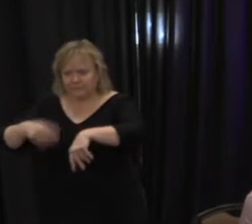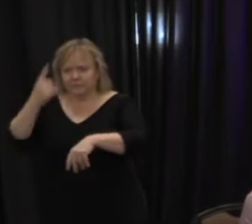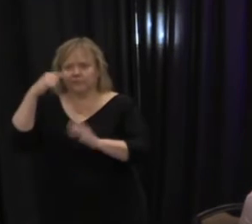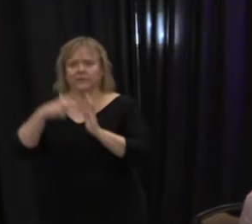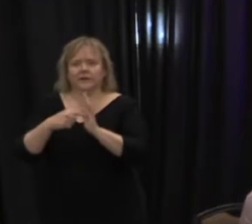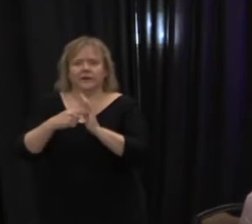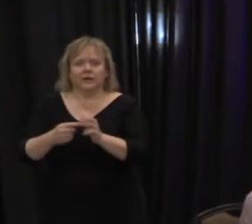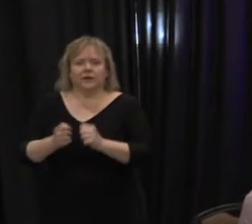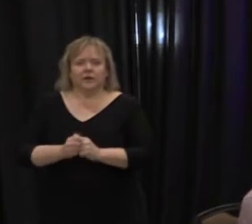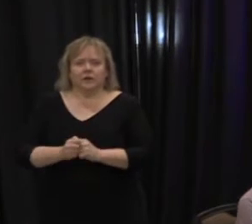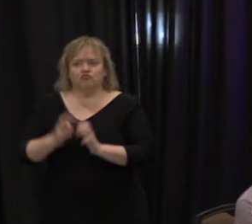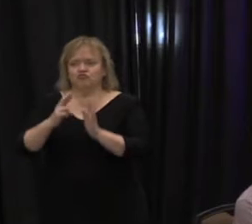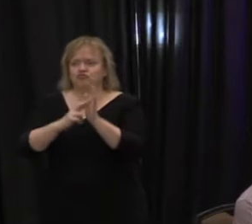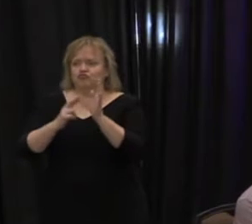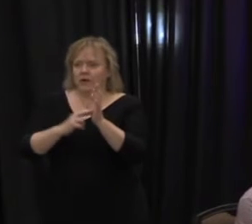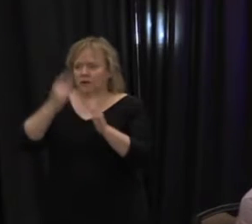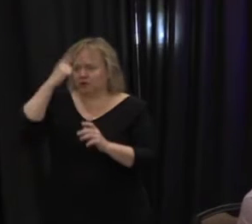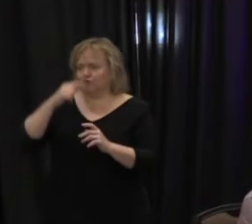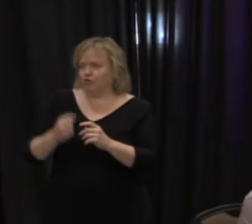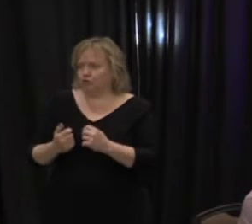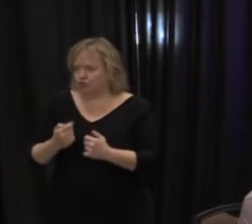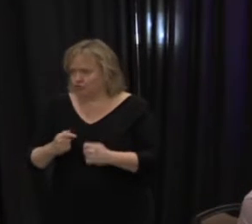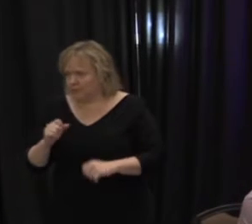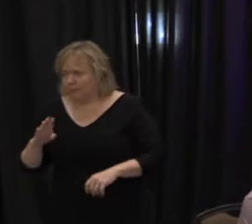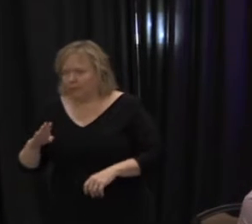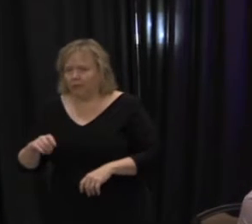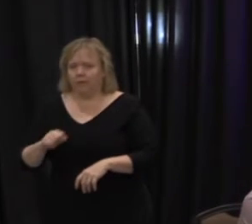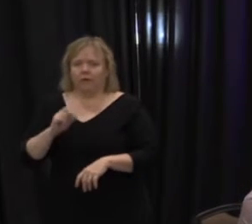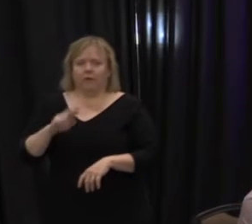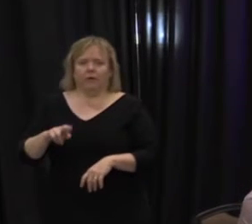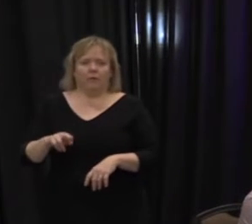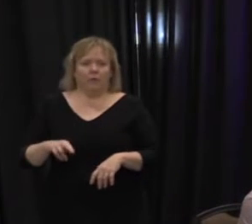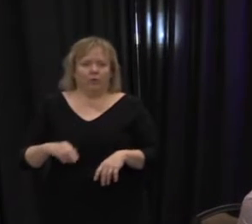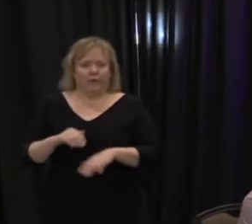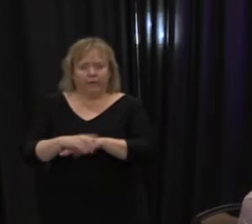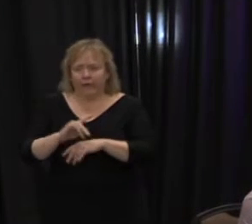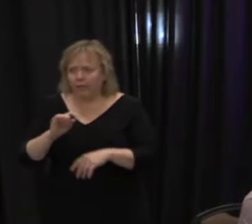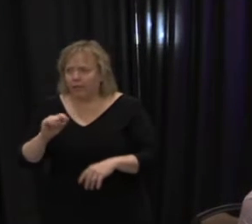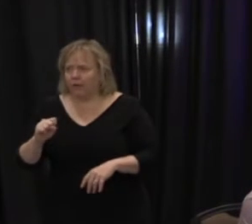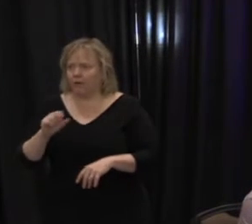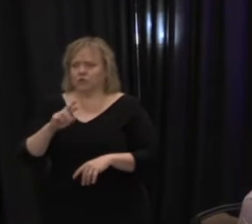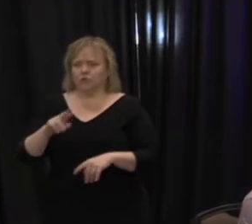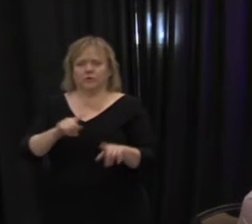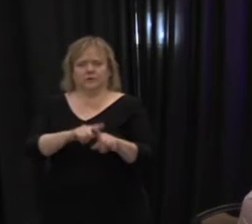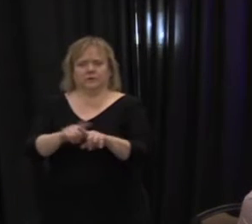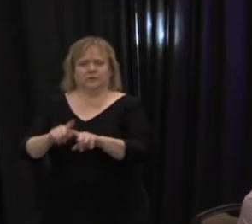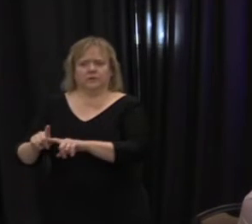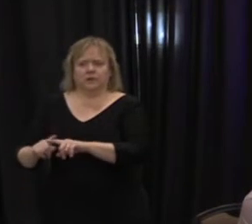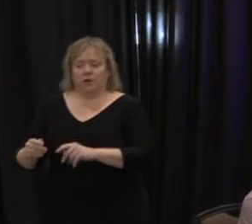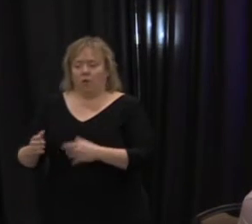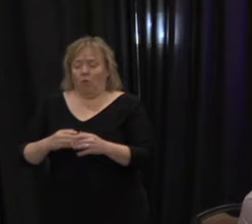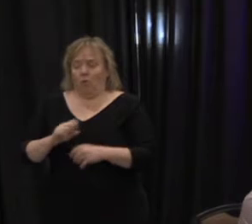strip clubs, all put under the rubric of sex trafficking. Any regulation, we are doing